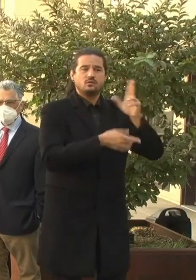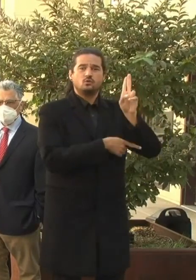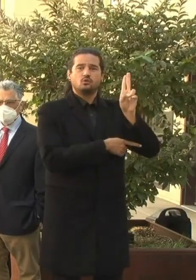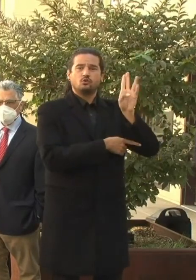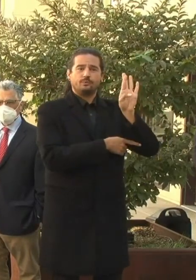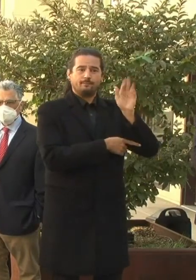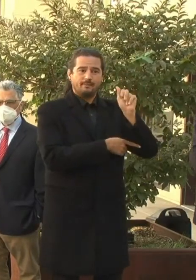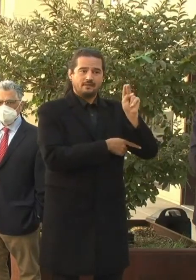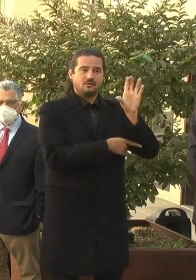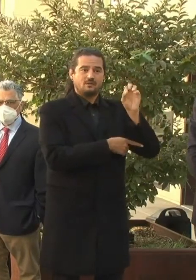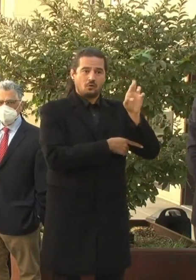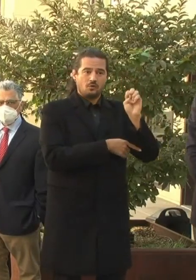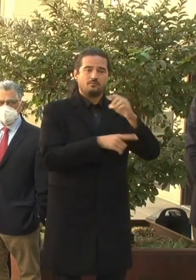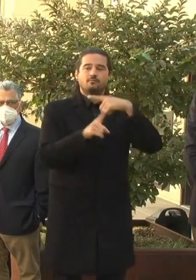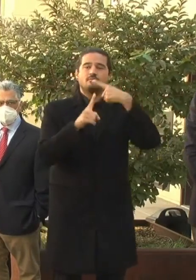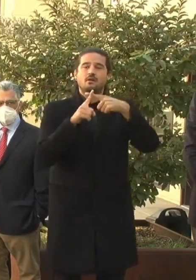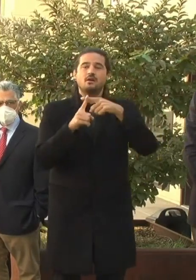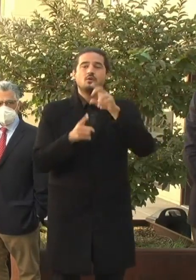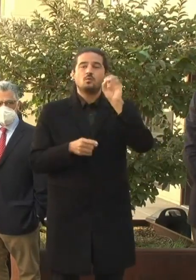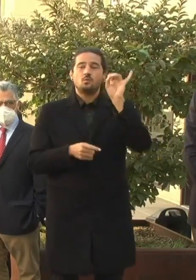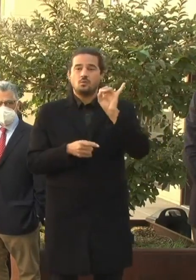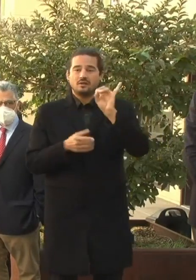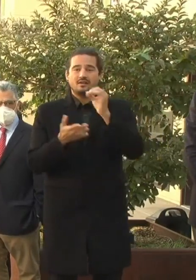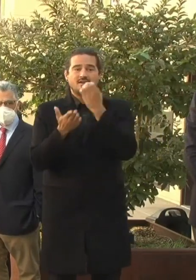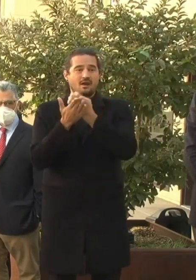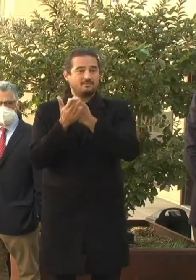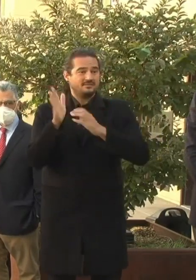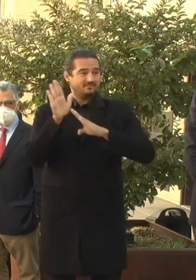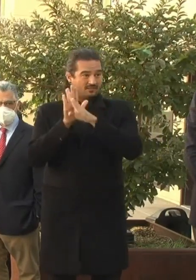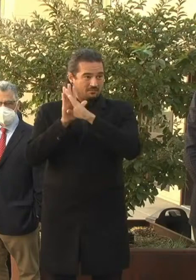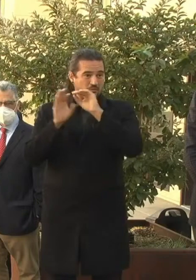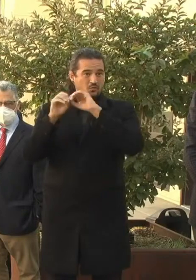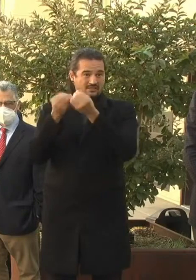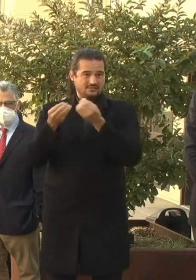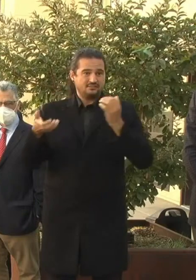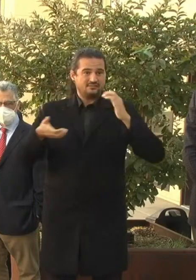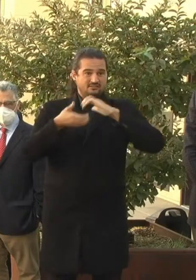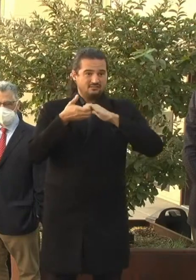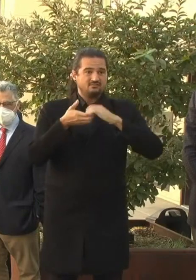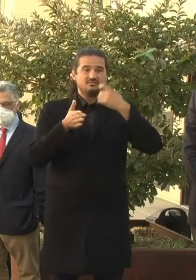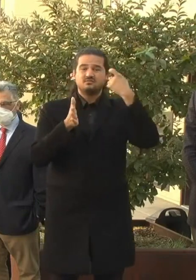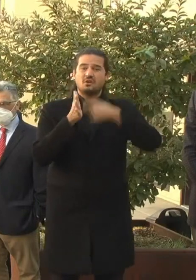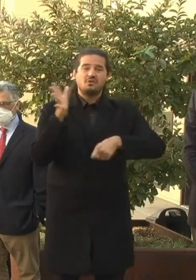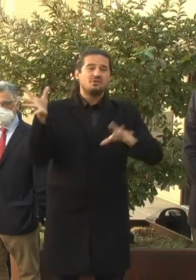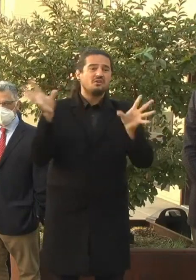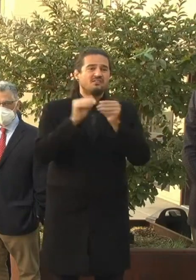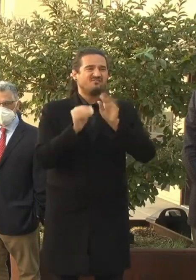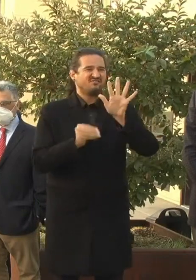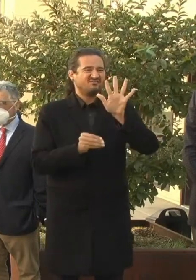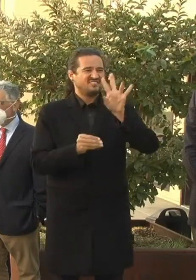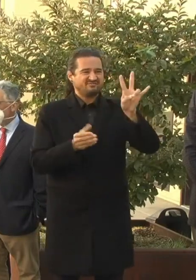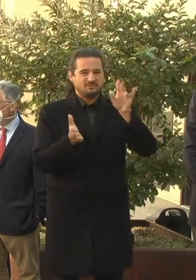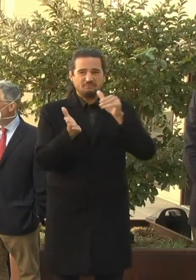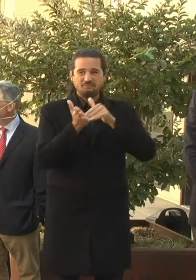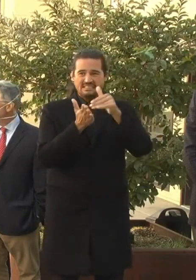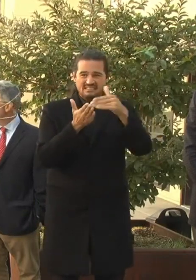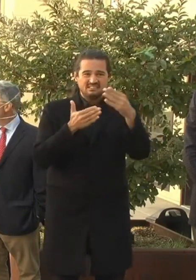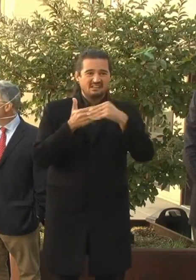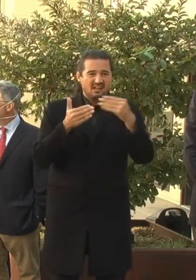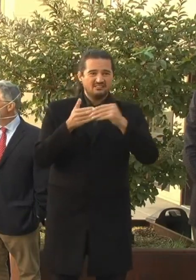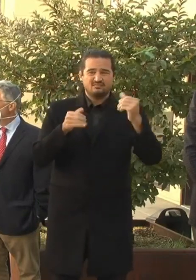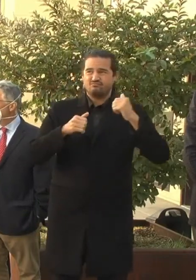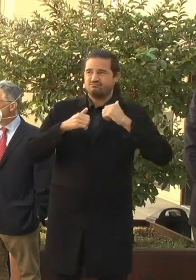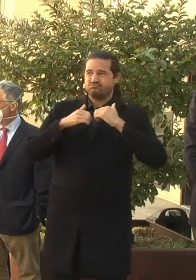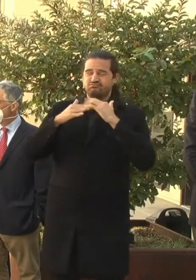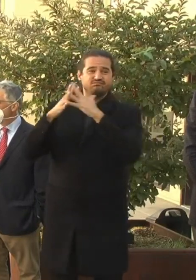Development Corporation. The total project cost was about $57 million, which was made possible as a result